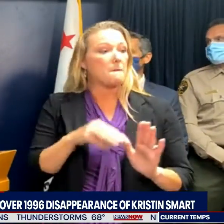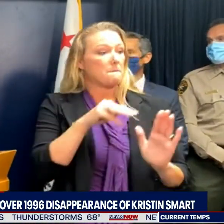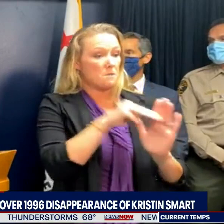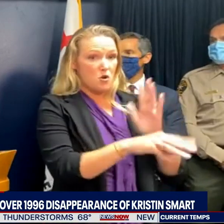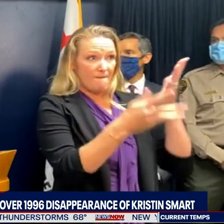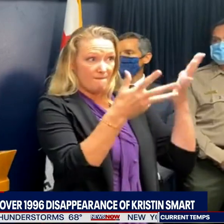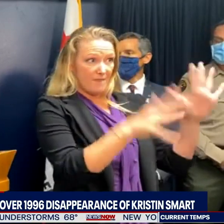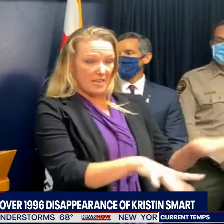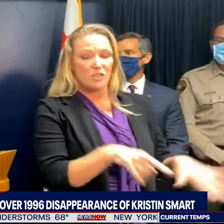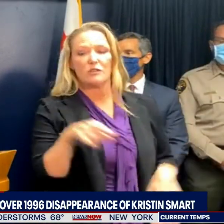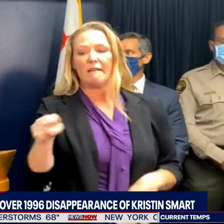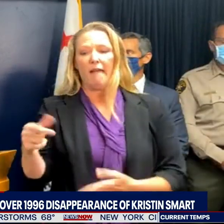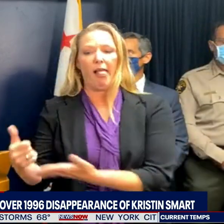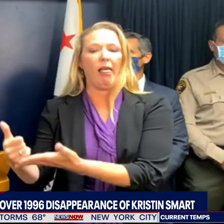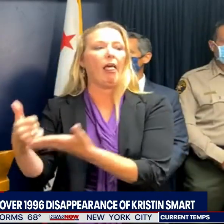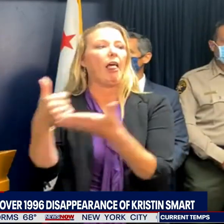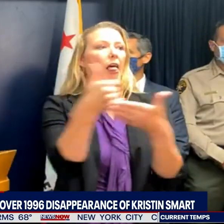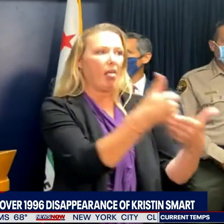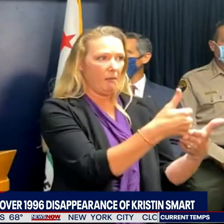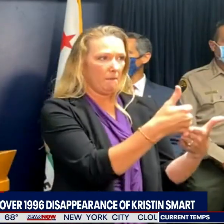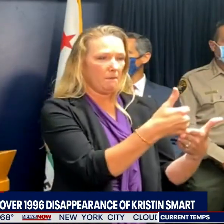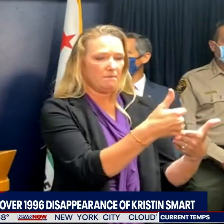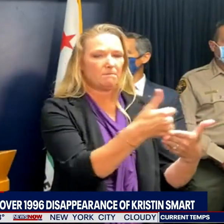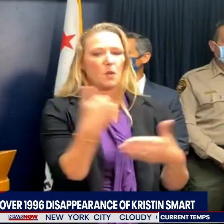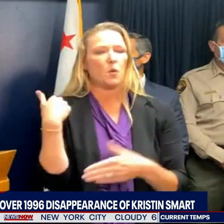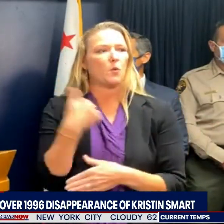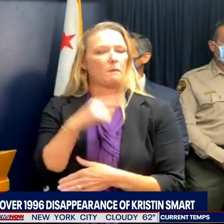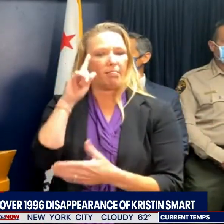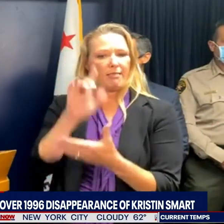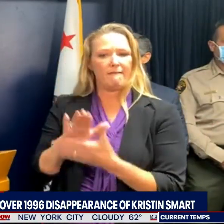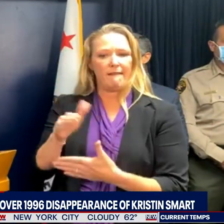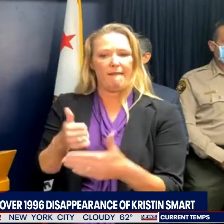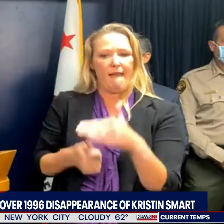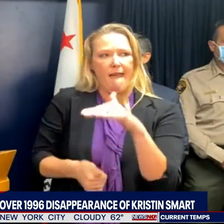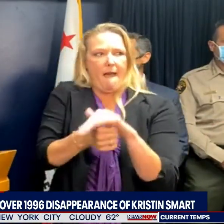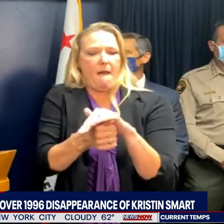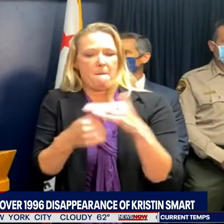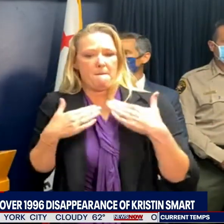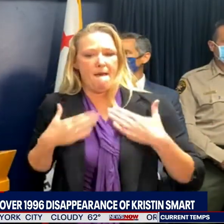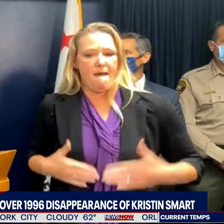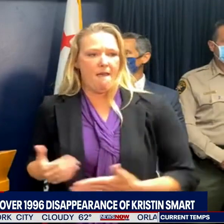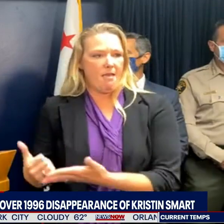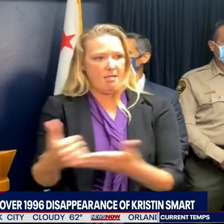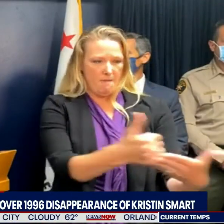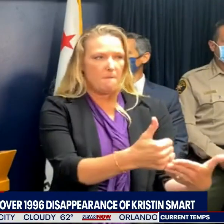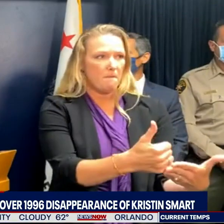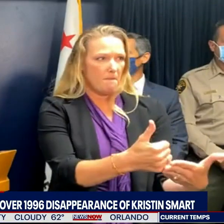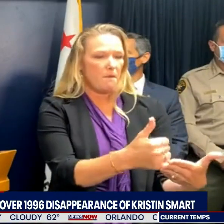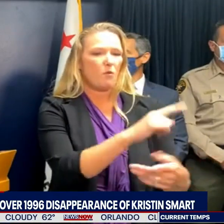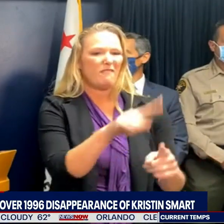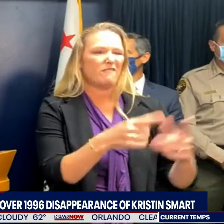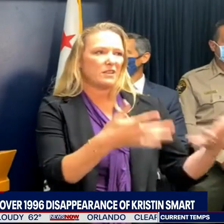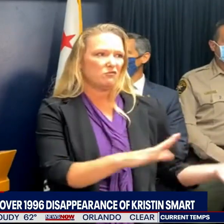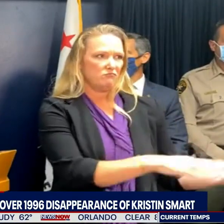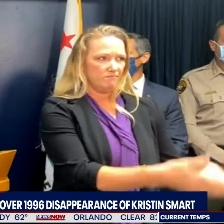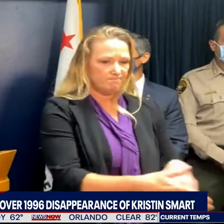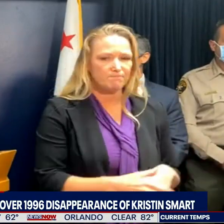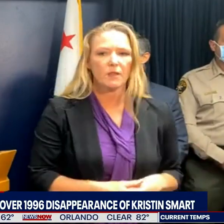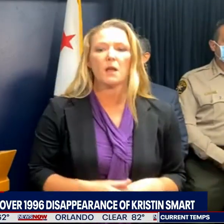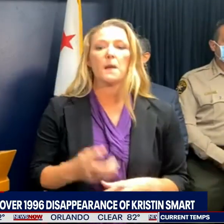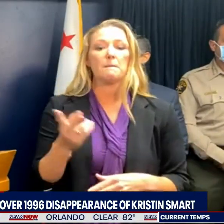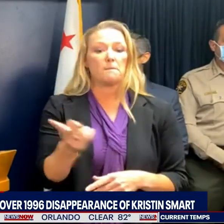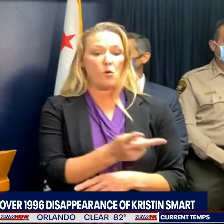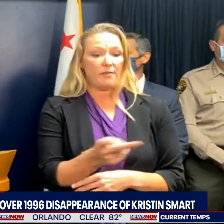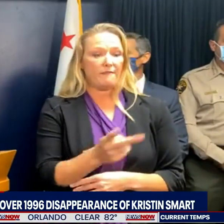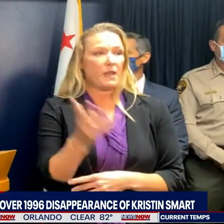he helped to conceal Kristin's body after the murder was committed. Both defendants will be arraigned tomorrow